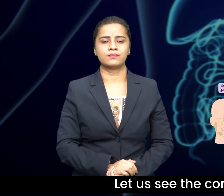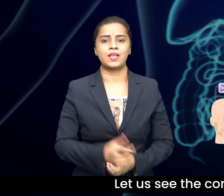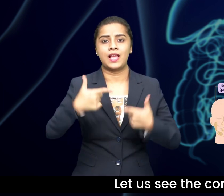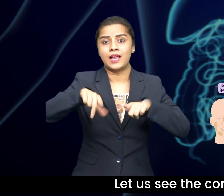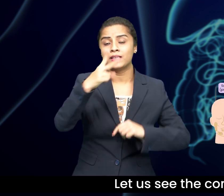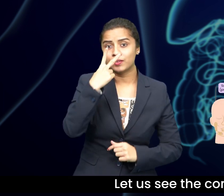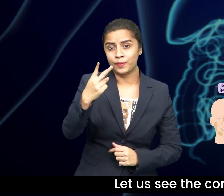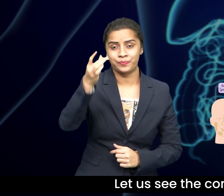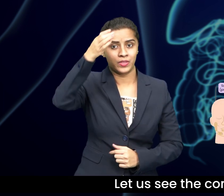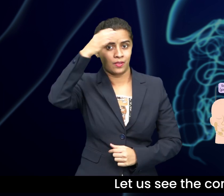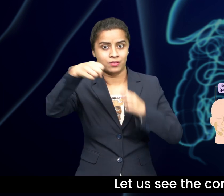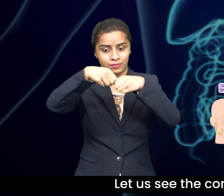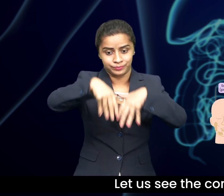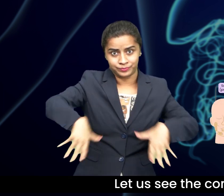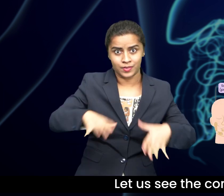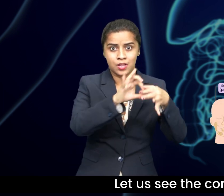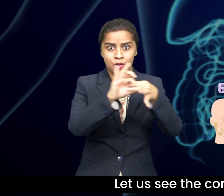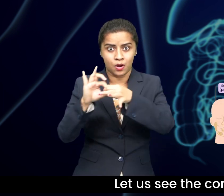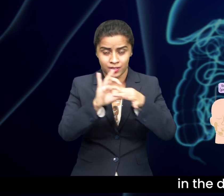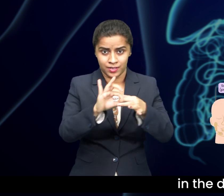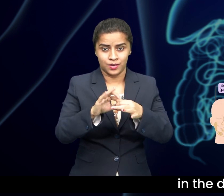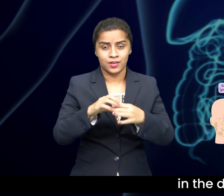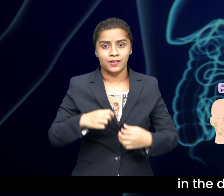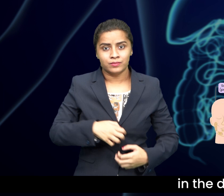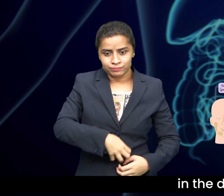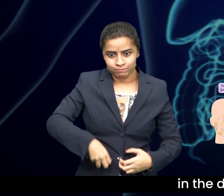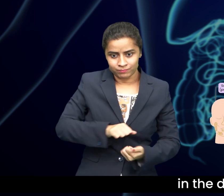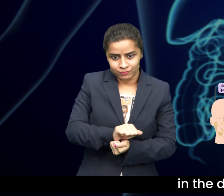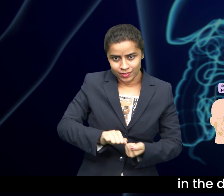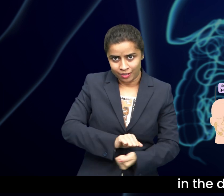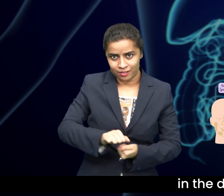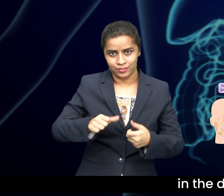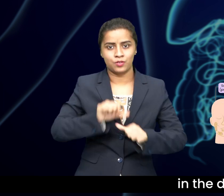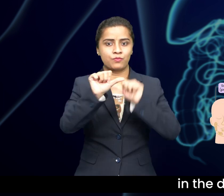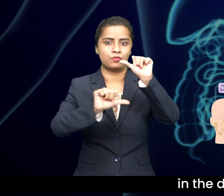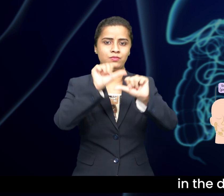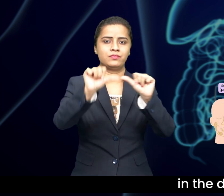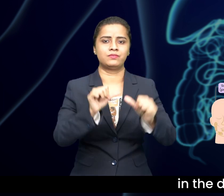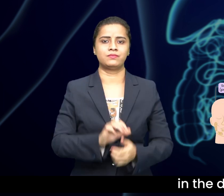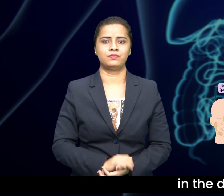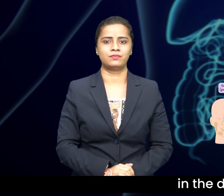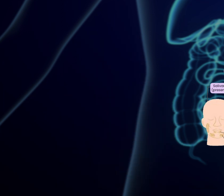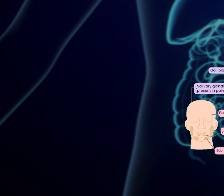let us see the concept map on coordination in the digestion process.